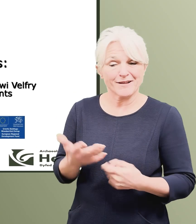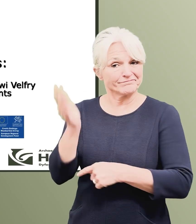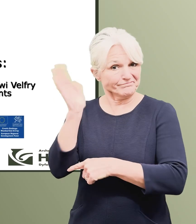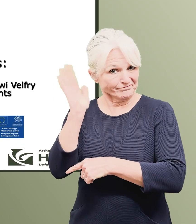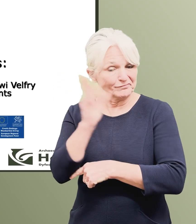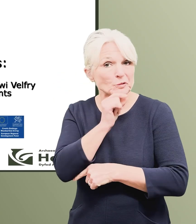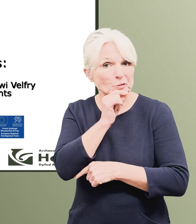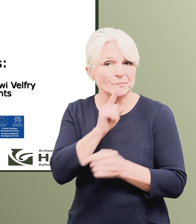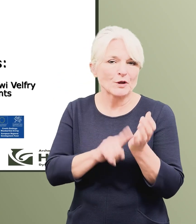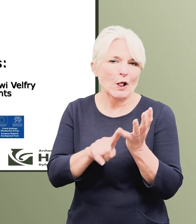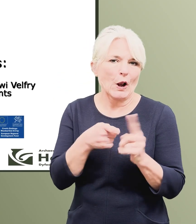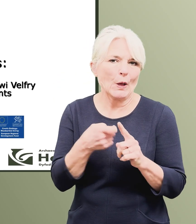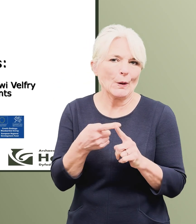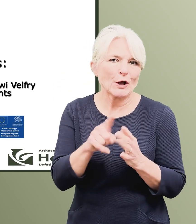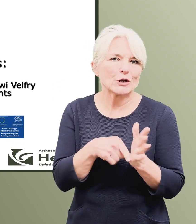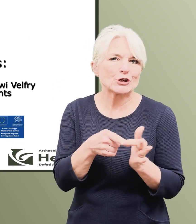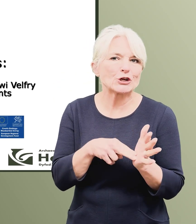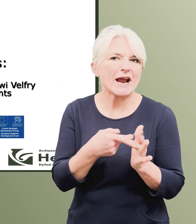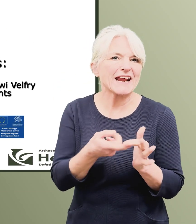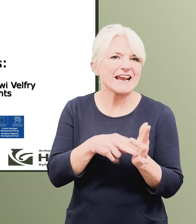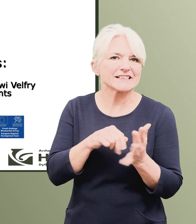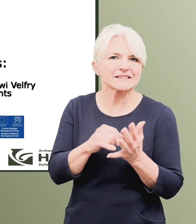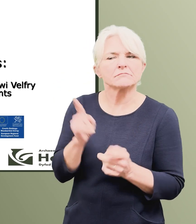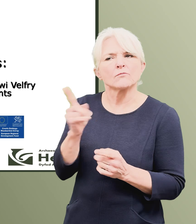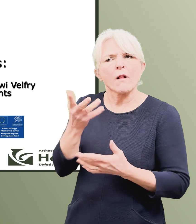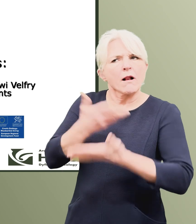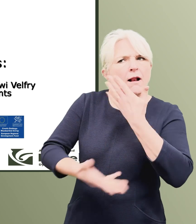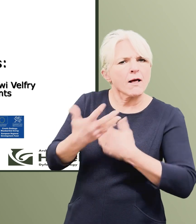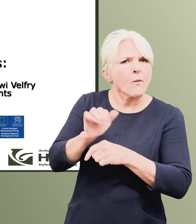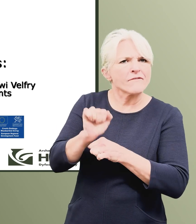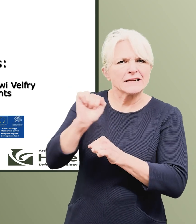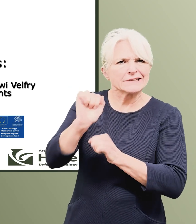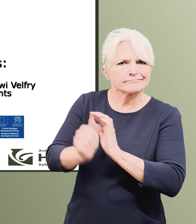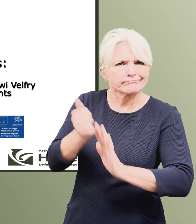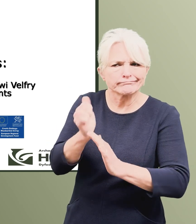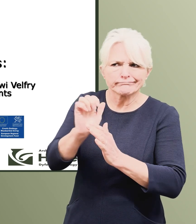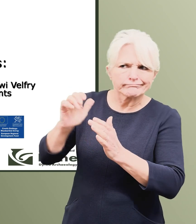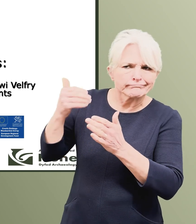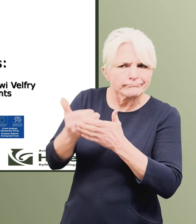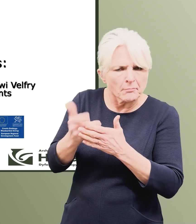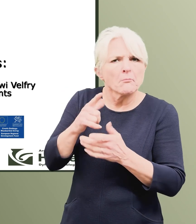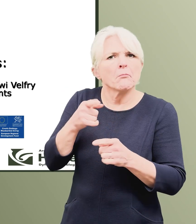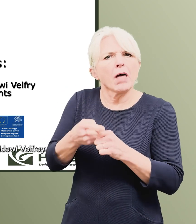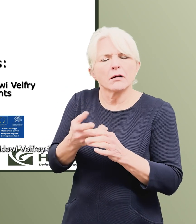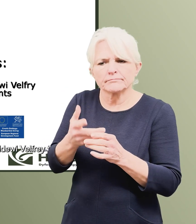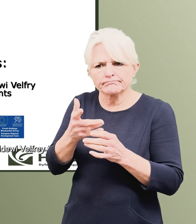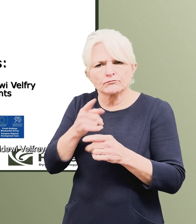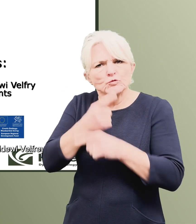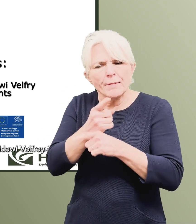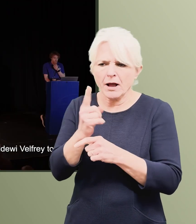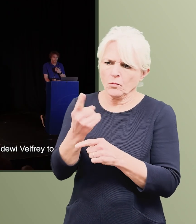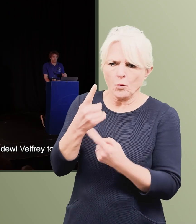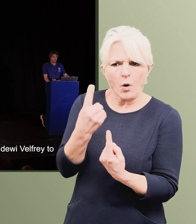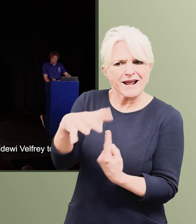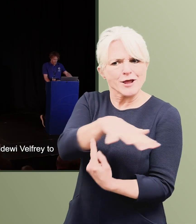So our first speaker this afternoon is Luke Jenkins. He'll be talking to us about the prehistoric